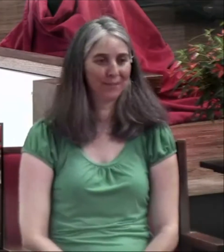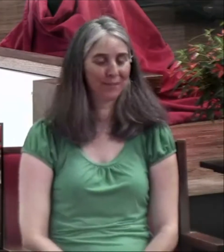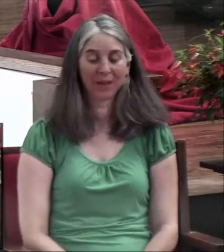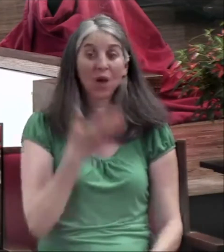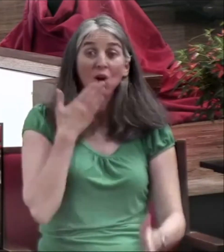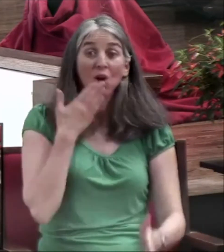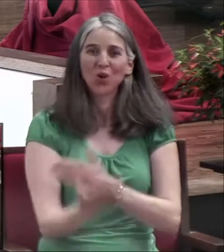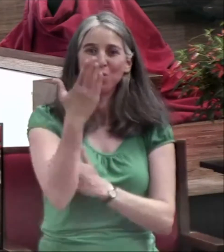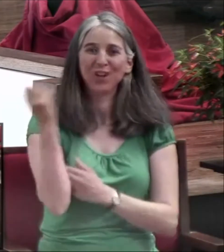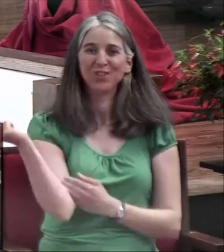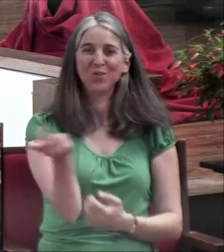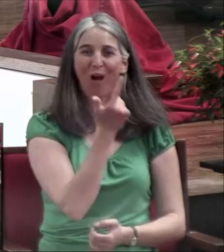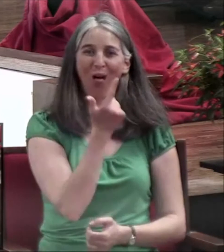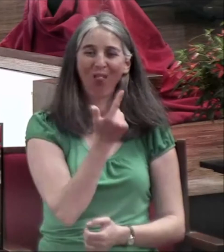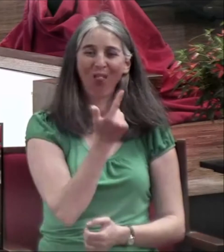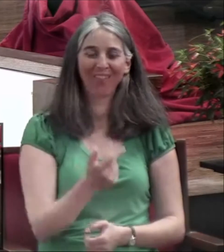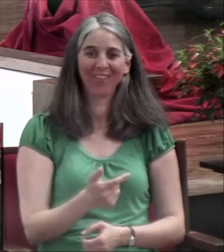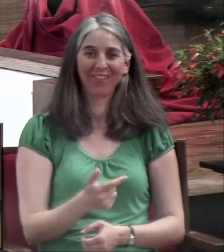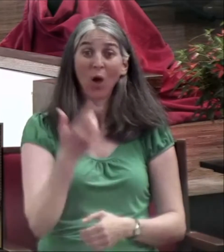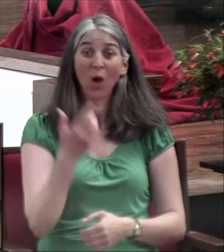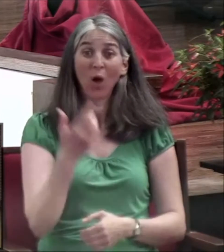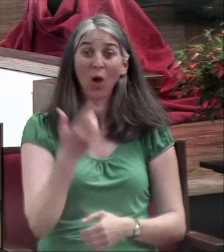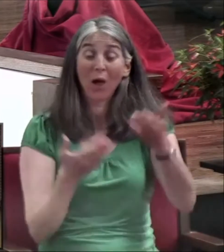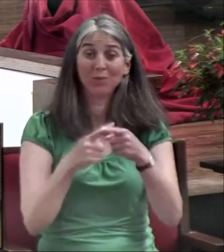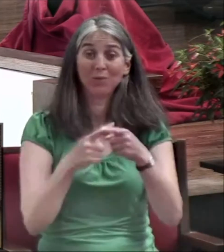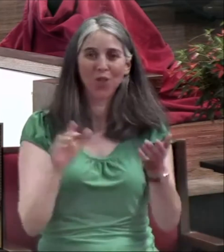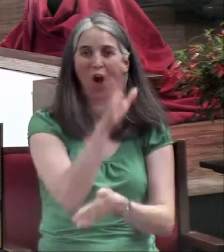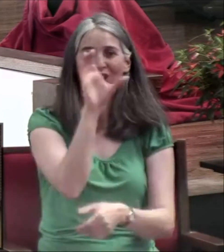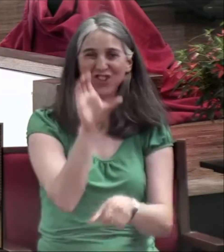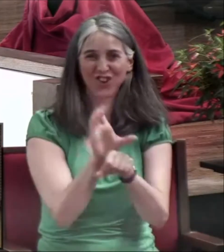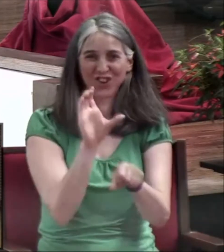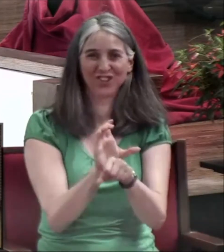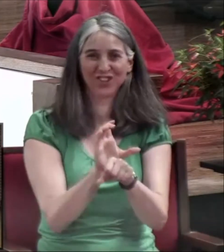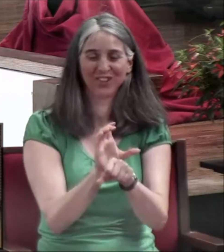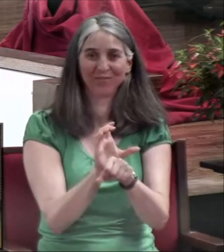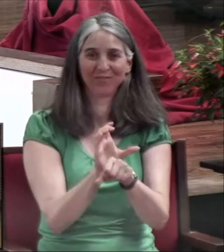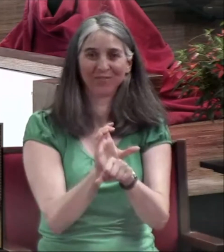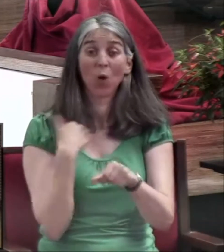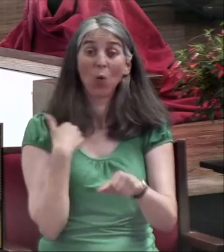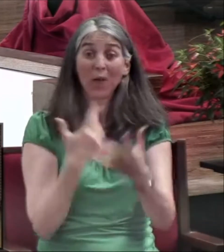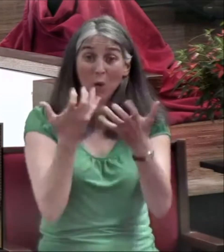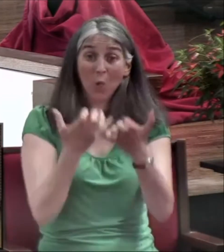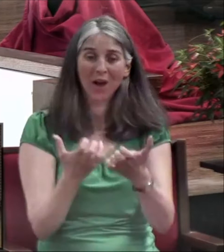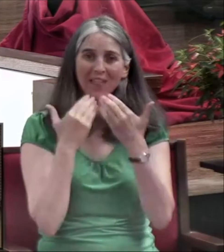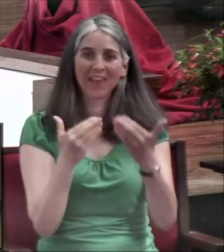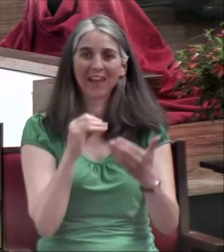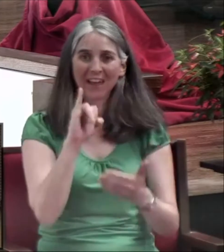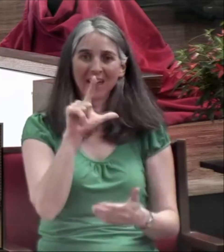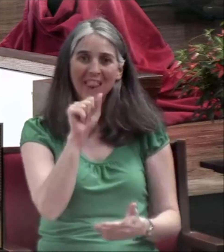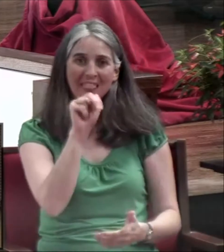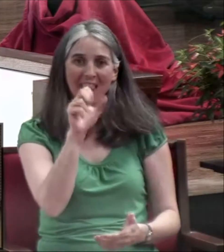Well, good morning to all, and welcome to the College Church. We want to thank Ilana for